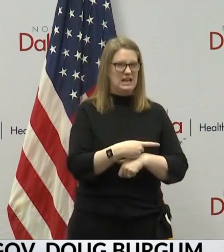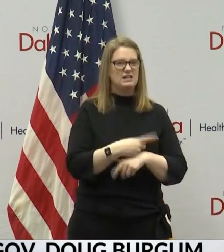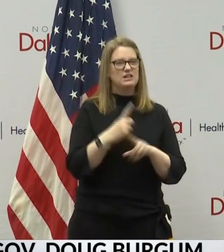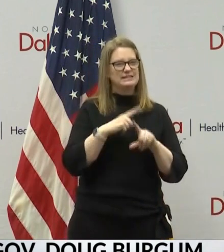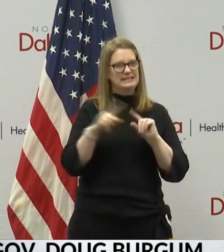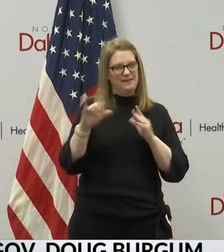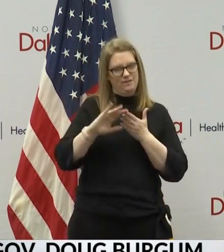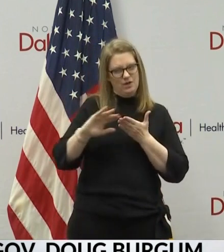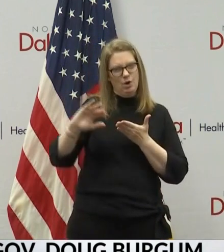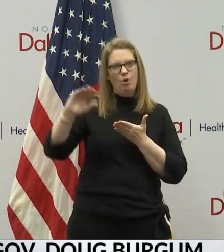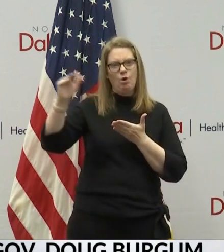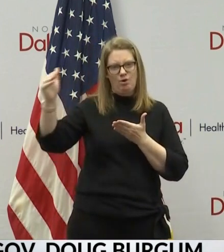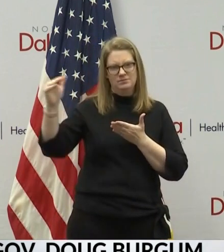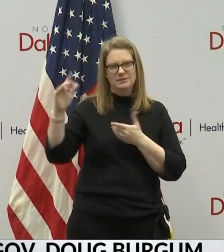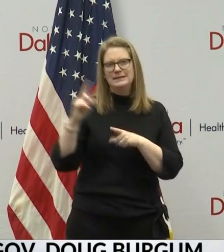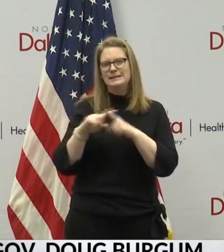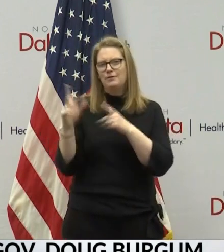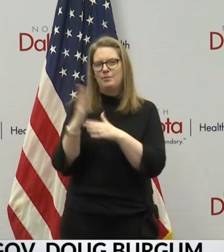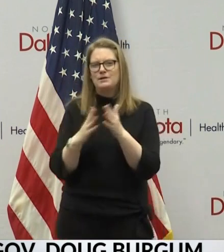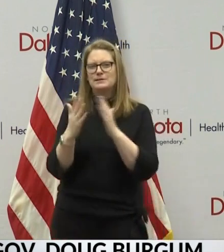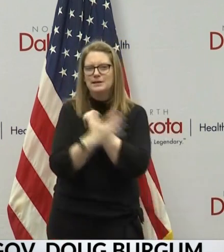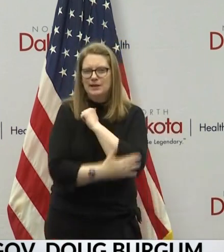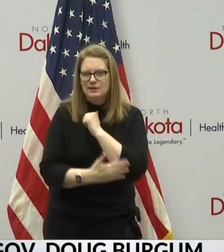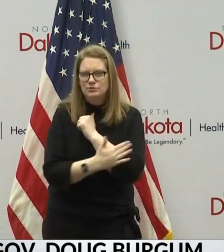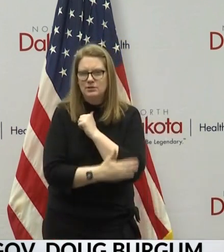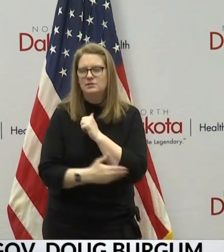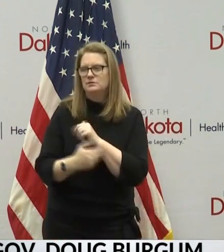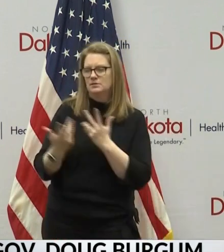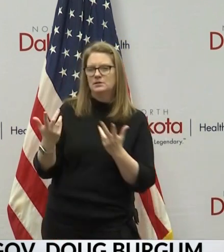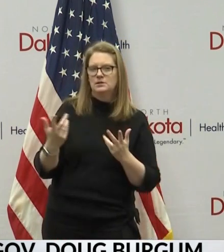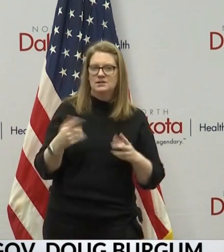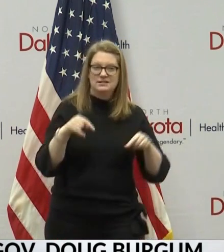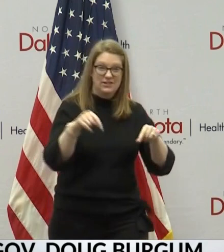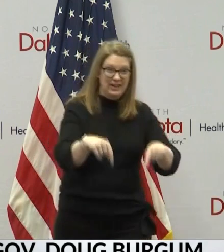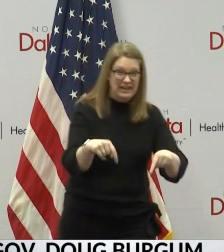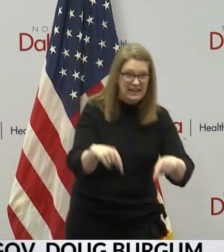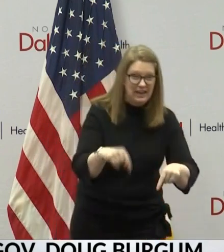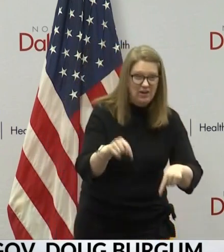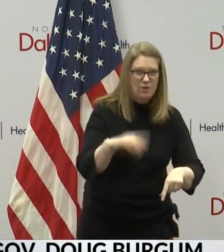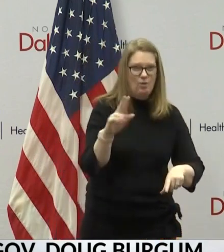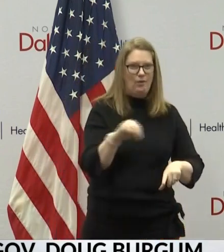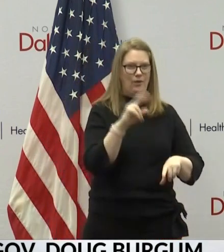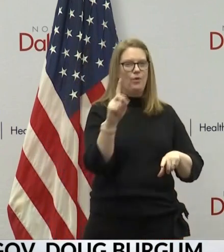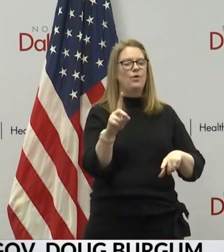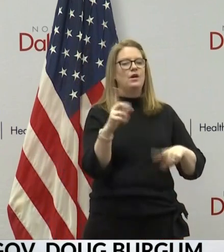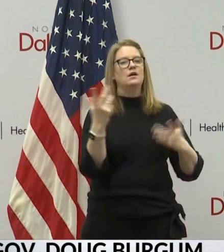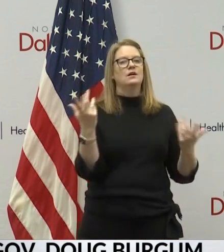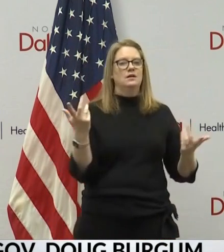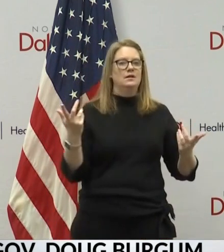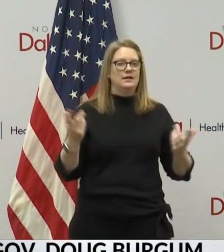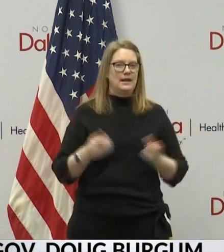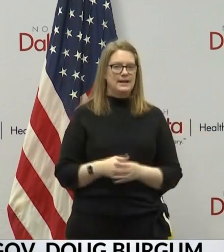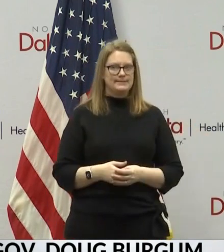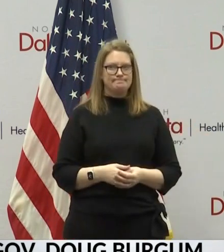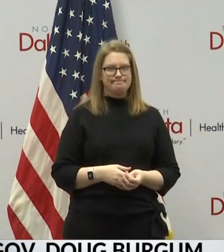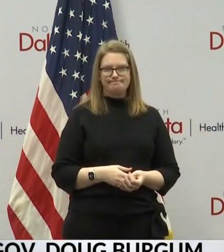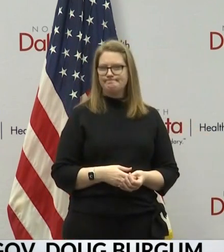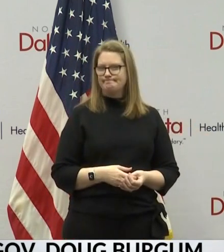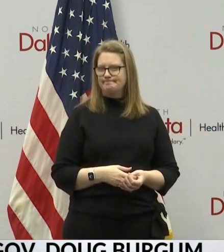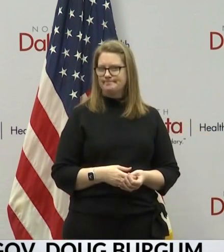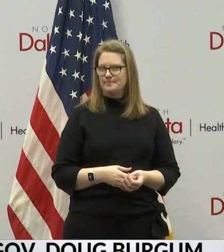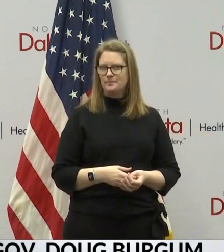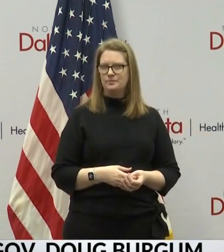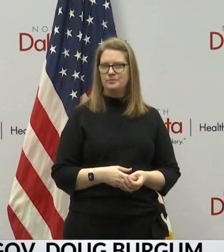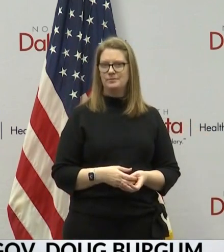country, and so we're not there yet. And one of the challenges that we'll face in North Dakota is that we're going to be